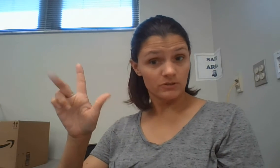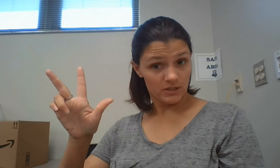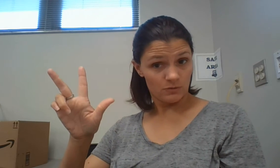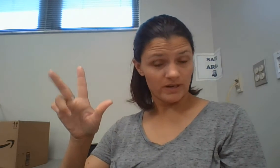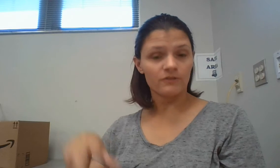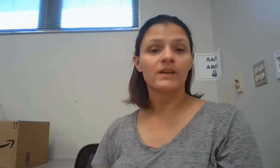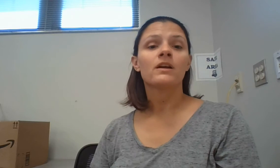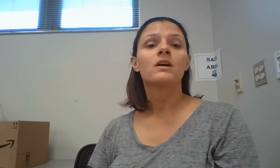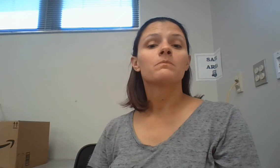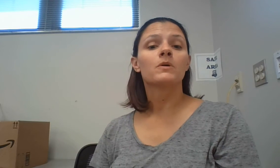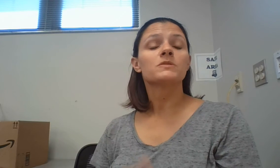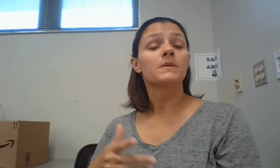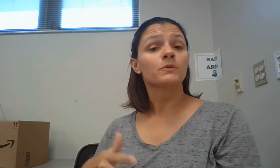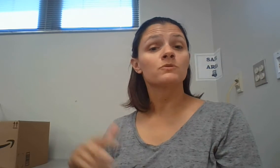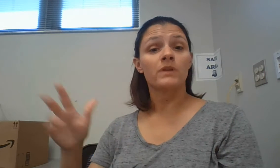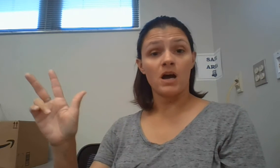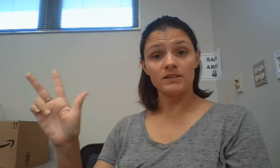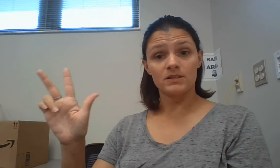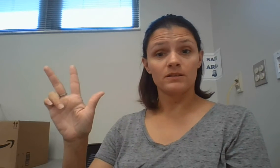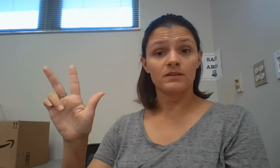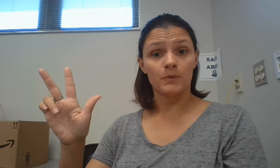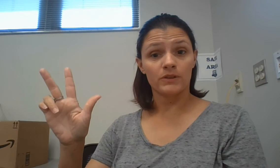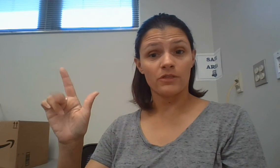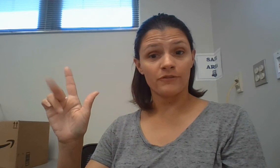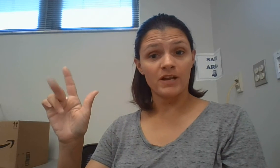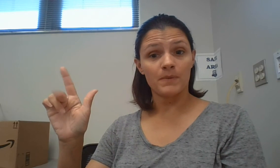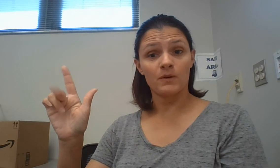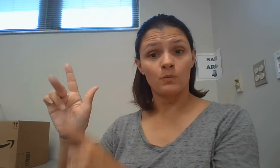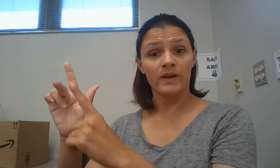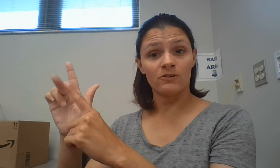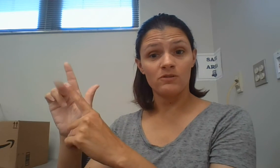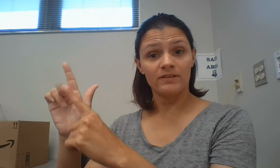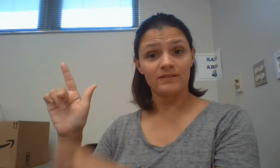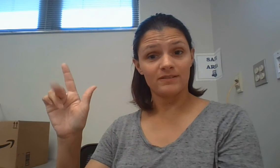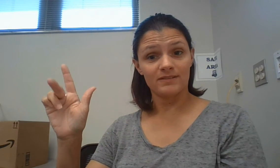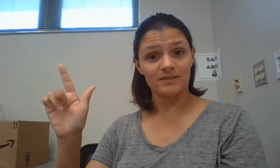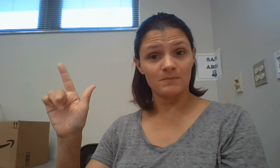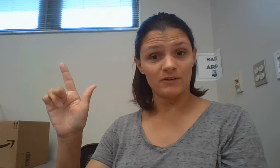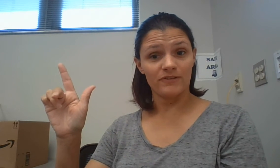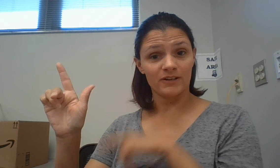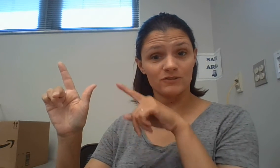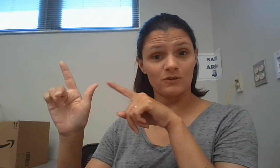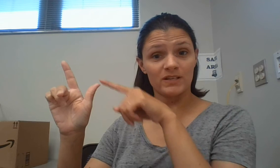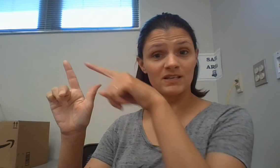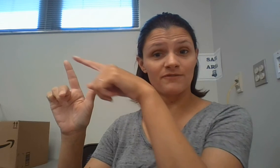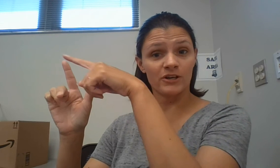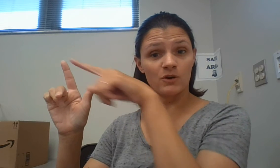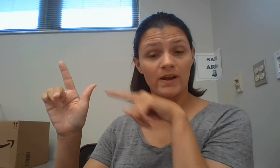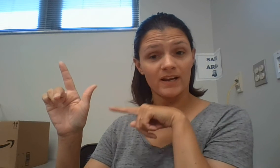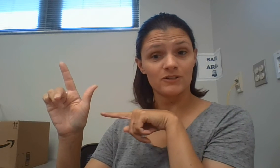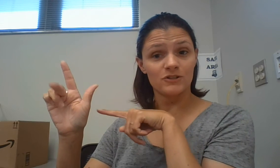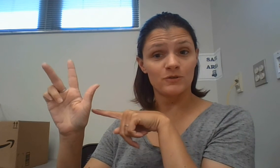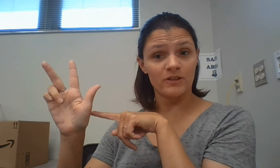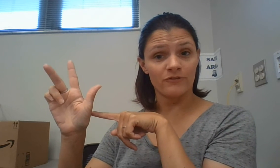You'll see 23. Most people do not. They put the 3 up and wiggle the middle finger. So, it will be very quick. 2 to 3.